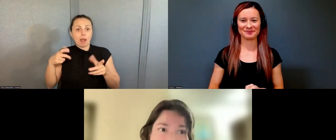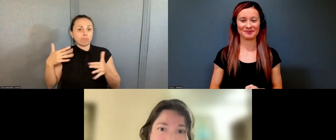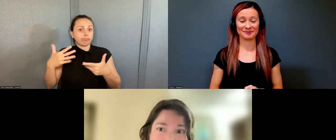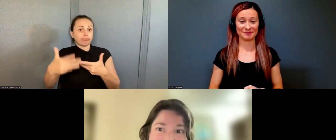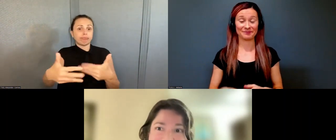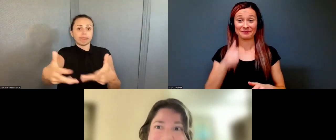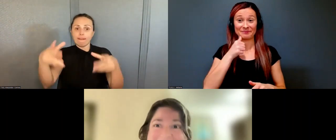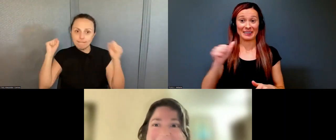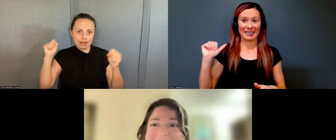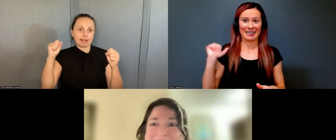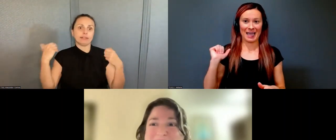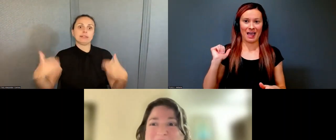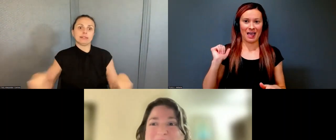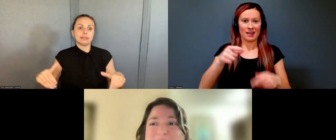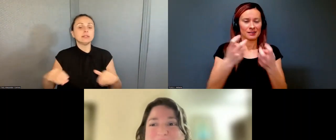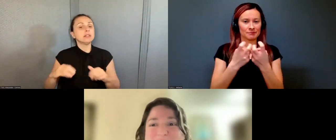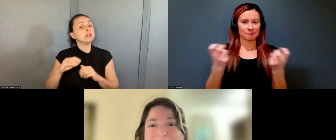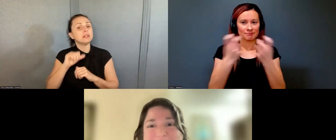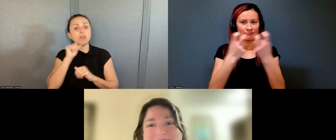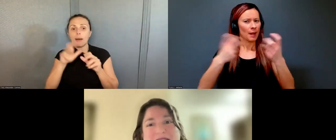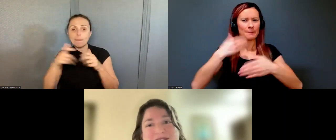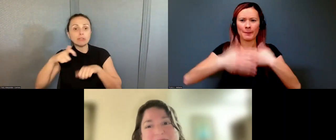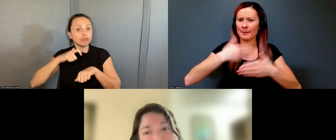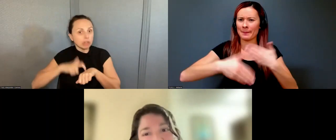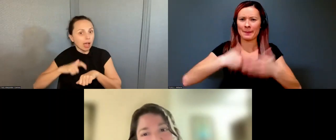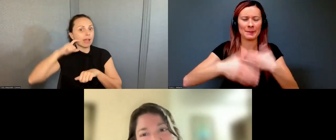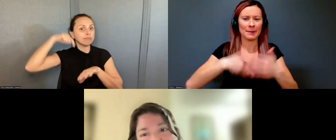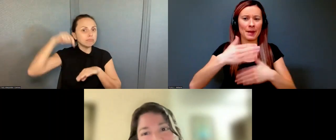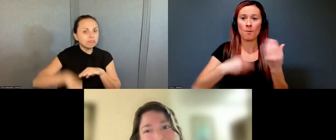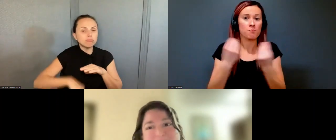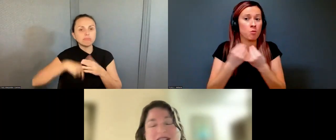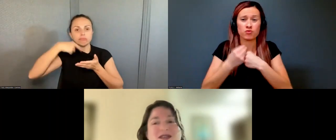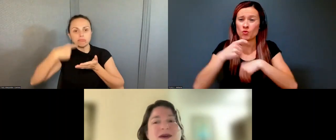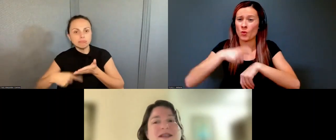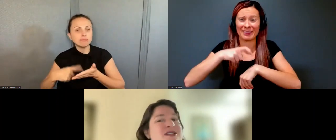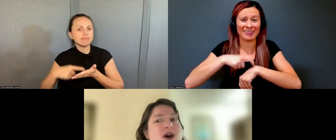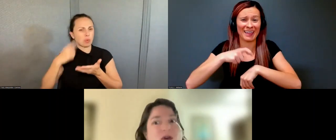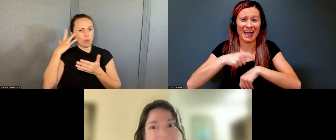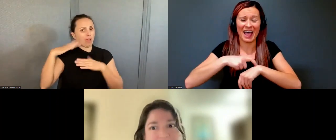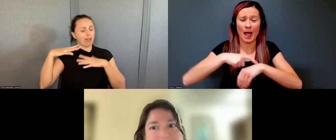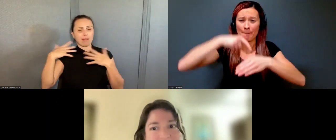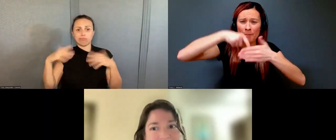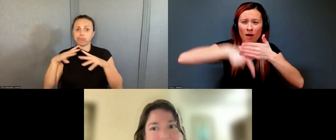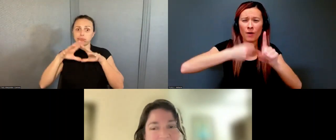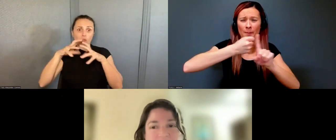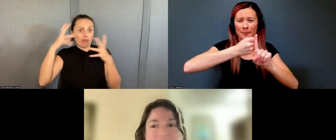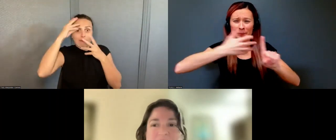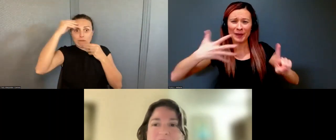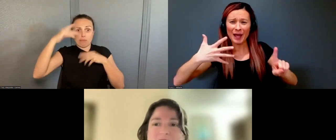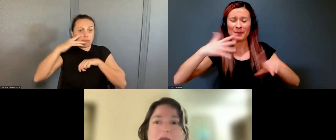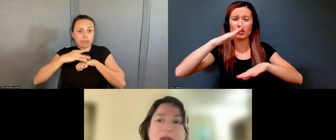go fast. There's not a lot of time to dive deep in many ways because there is so much ground to